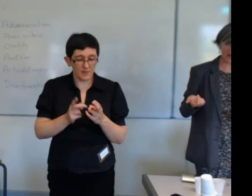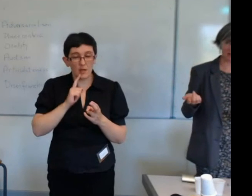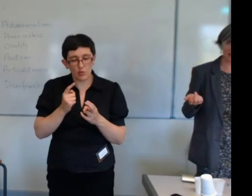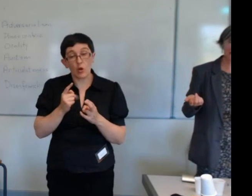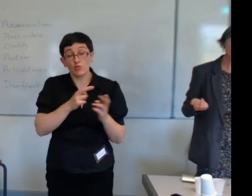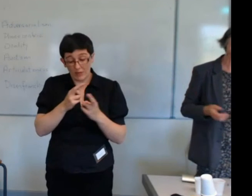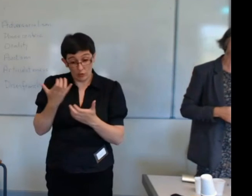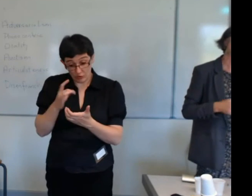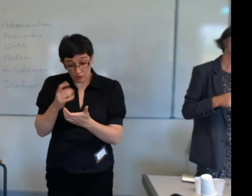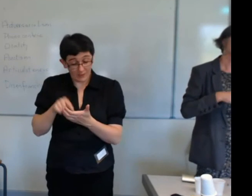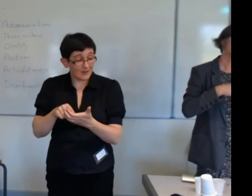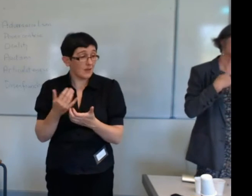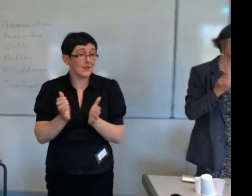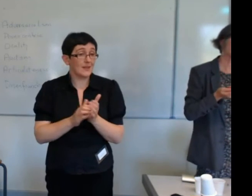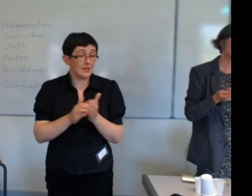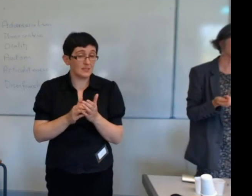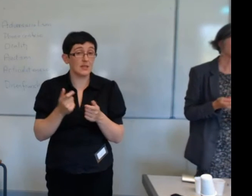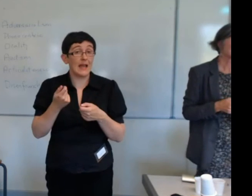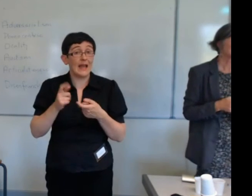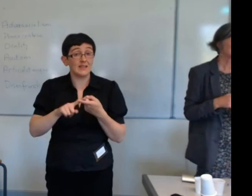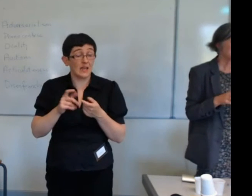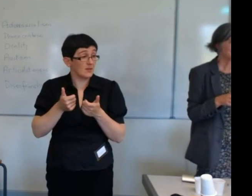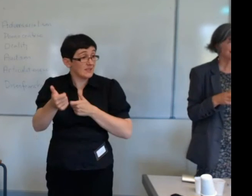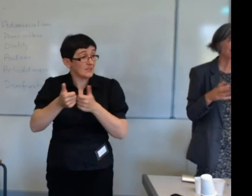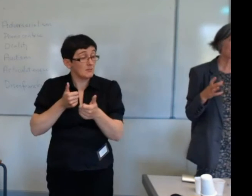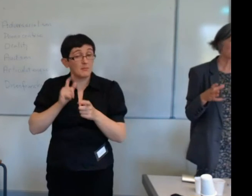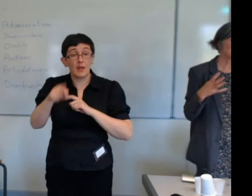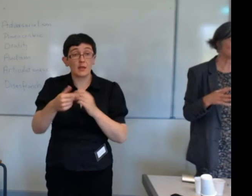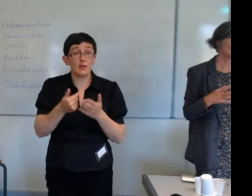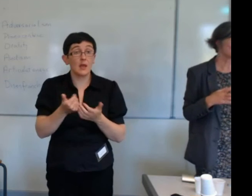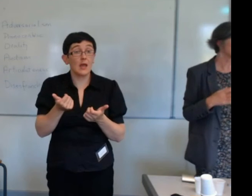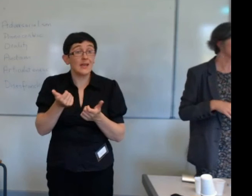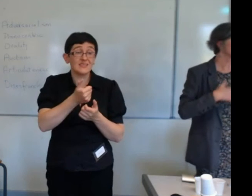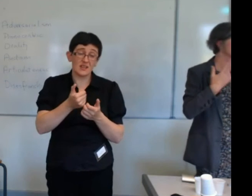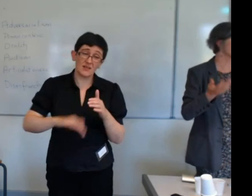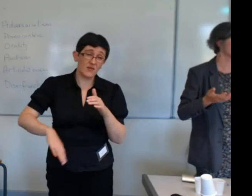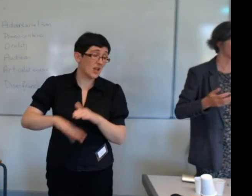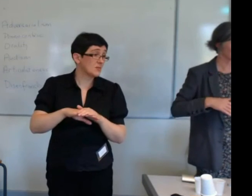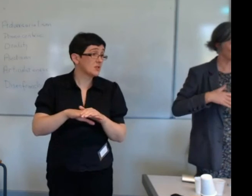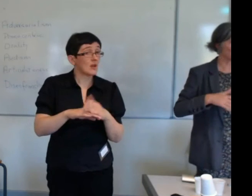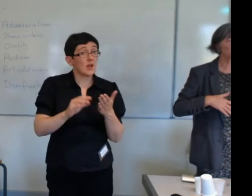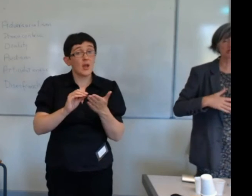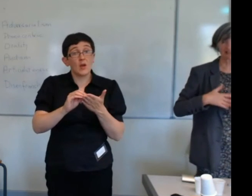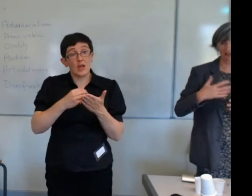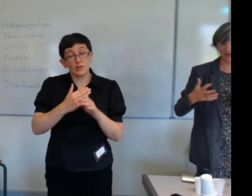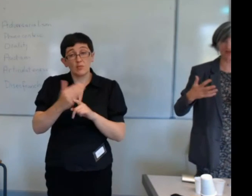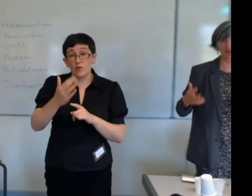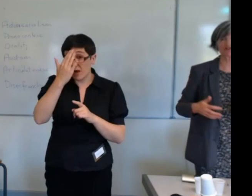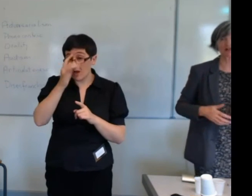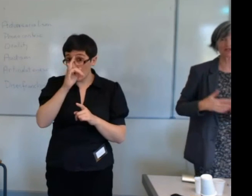regularly. And there's a text back. Now, text is very limited. I mean, we have to get better. You know, I hope technology is going to develop to